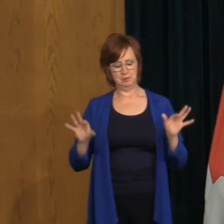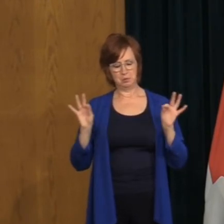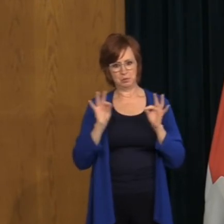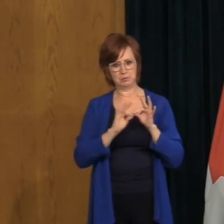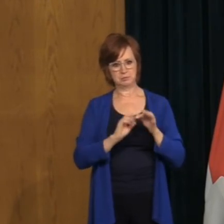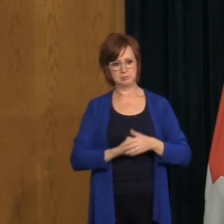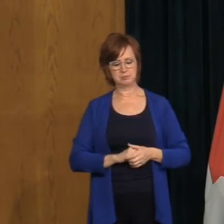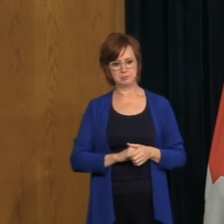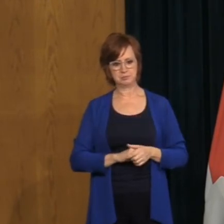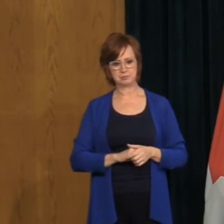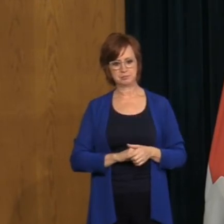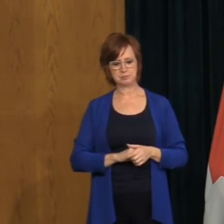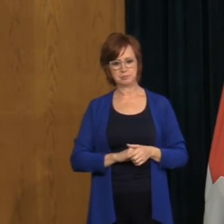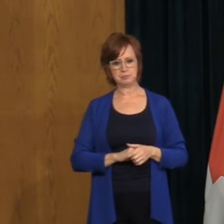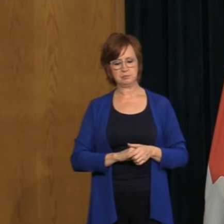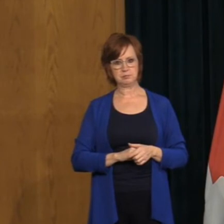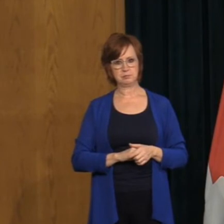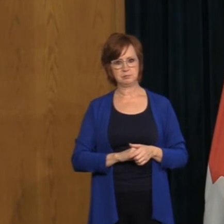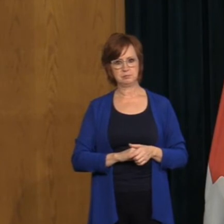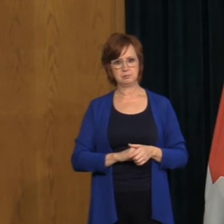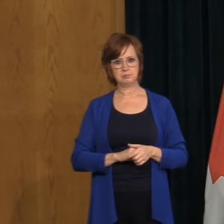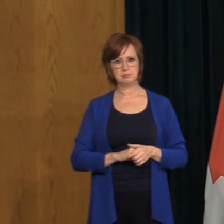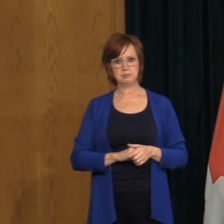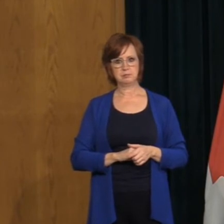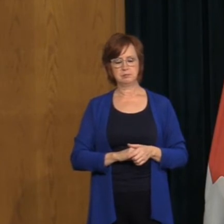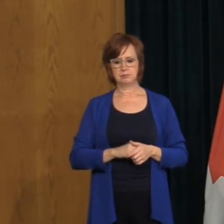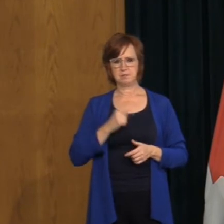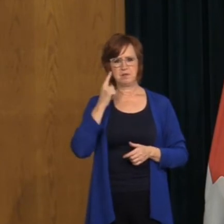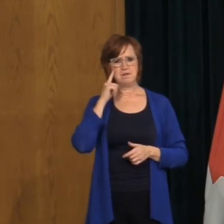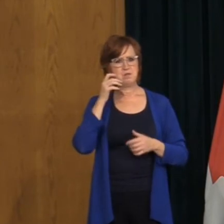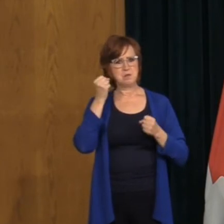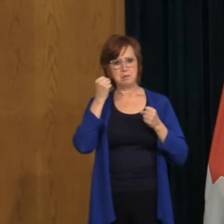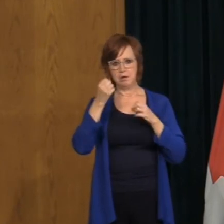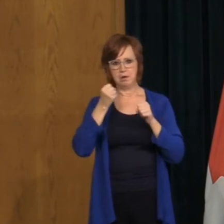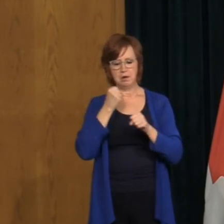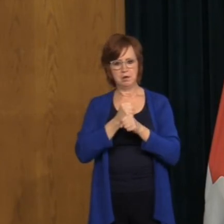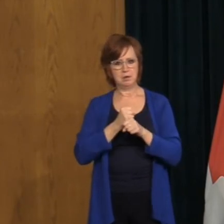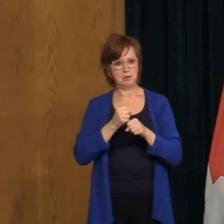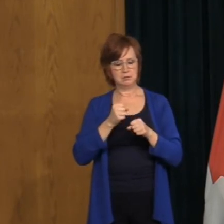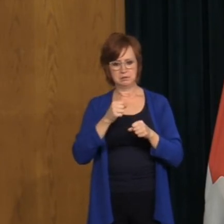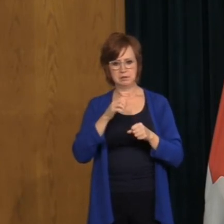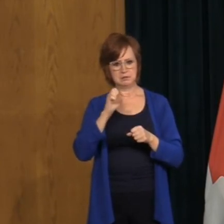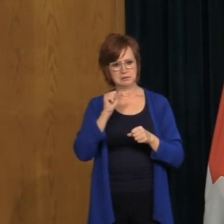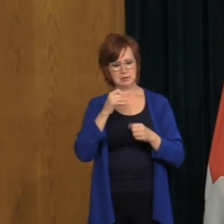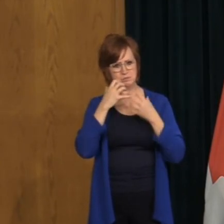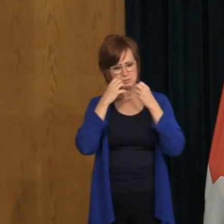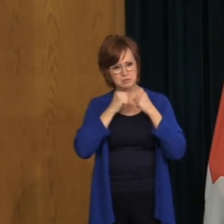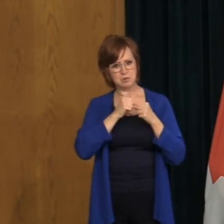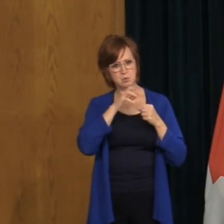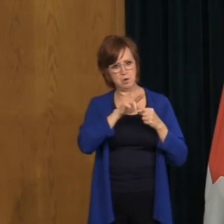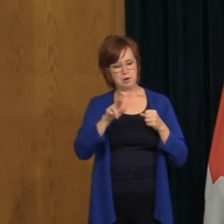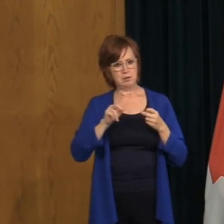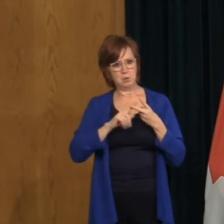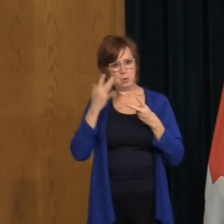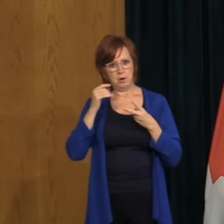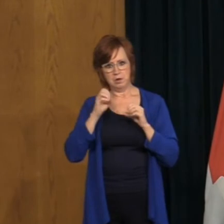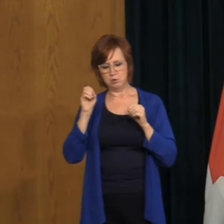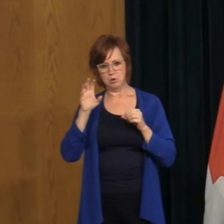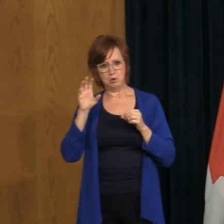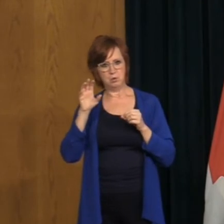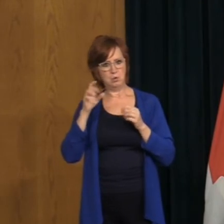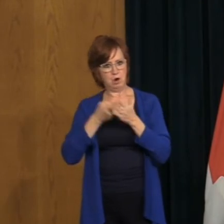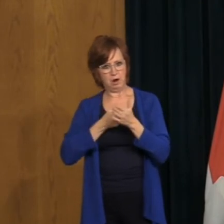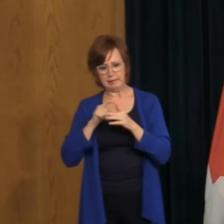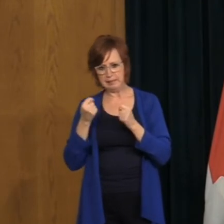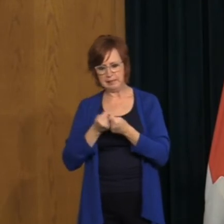years, that has been our only professional team in this province, and it's a team that is very beloved to all of us. So